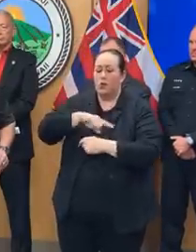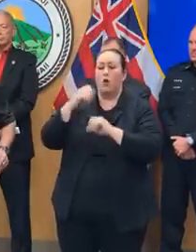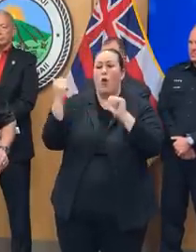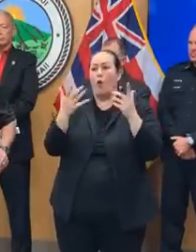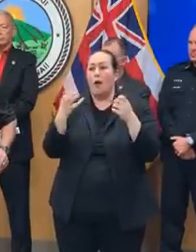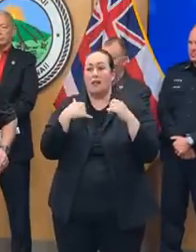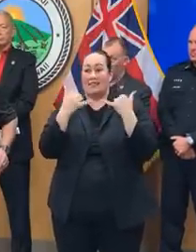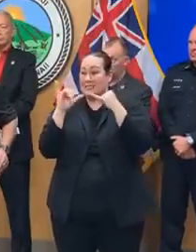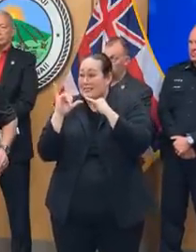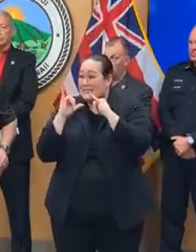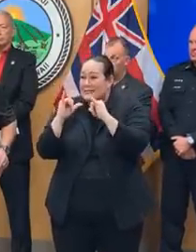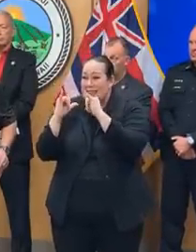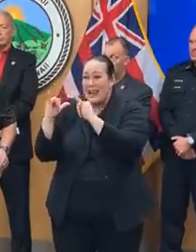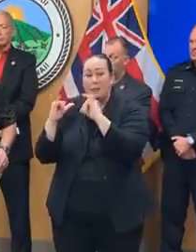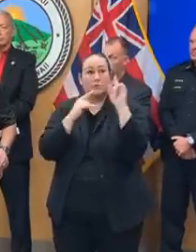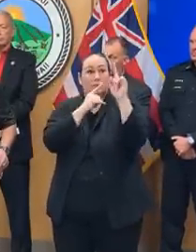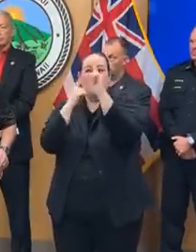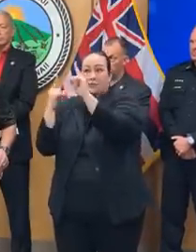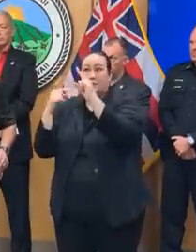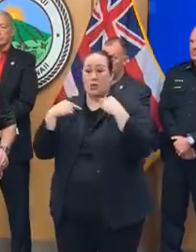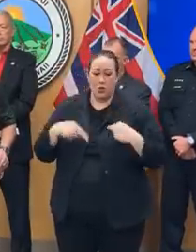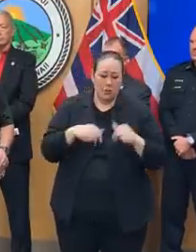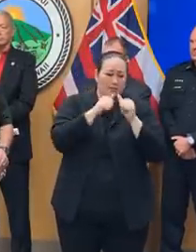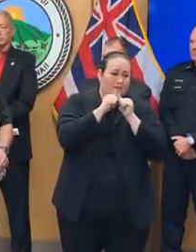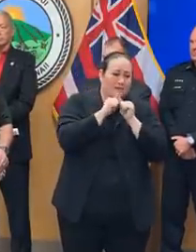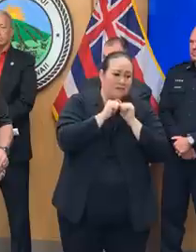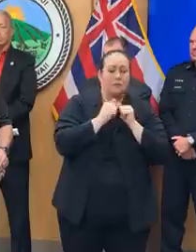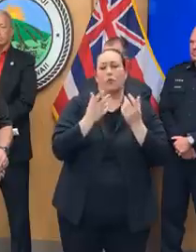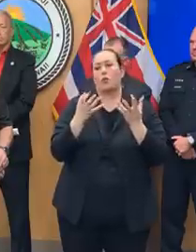and that is to prevent and alleviate human suffering in the